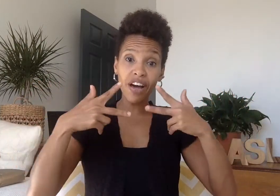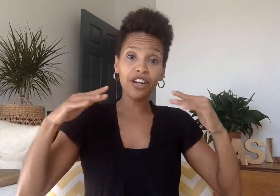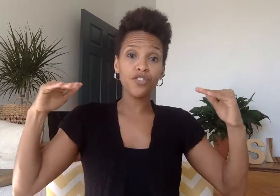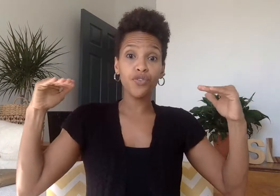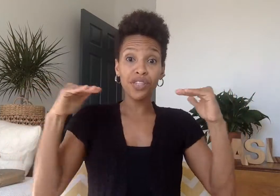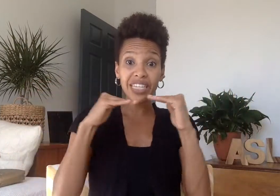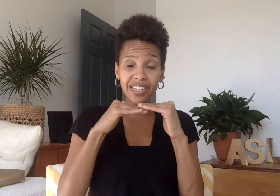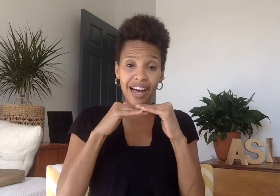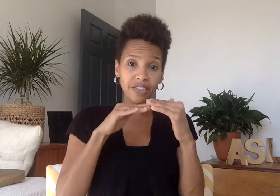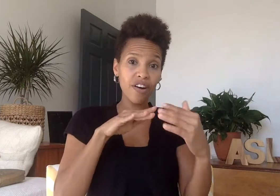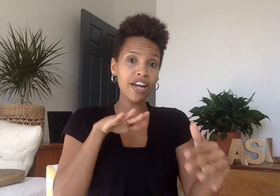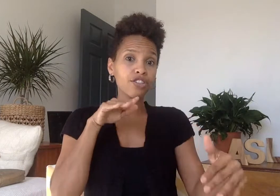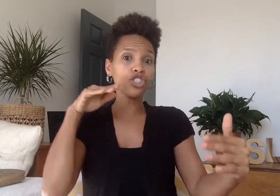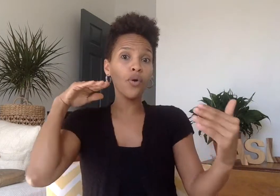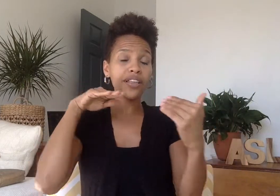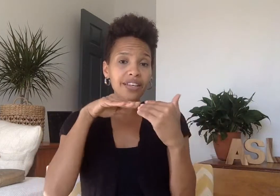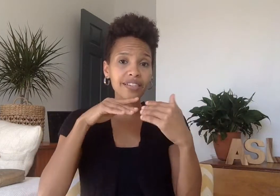classifiers for these classifiers, showing this.